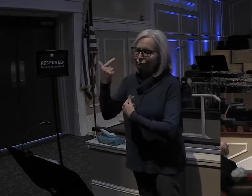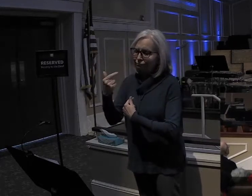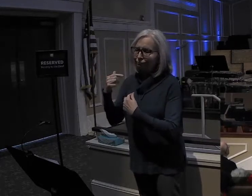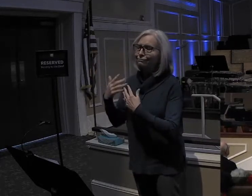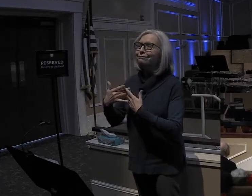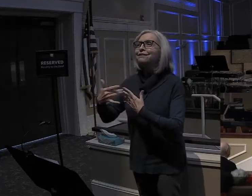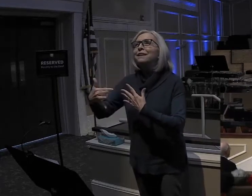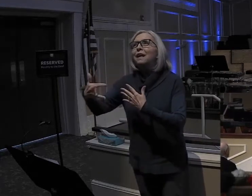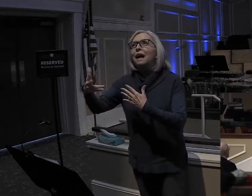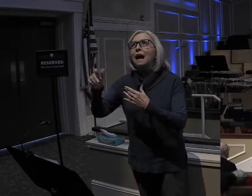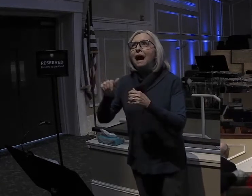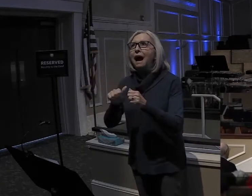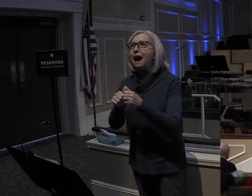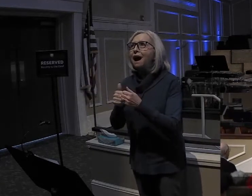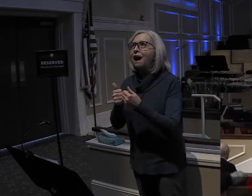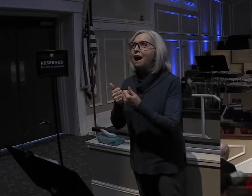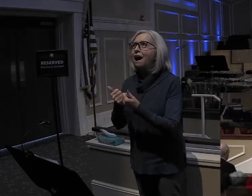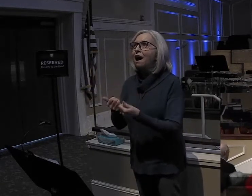be.